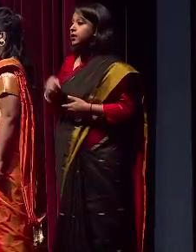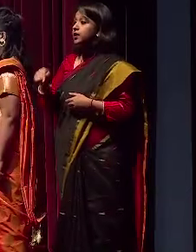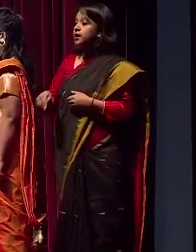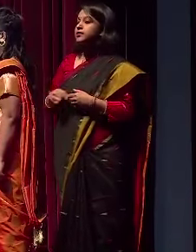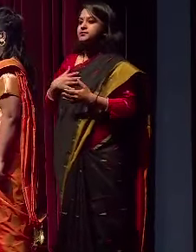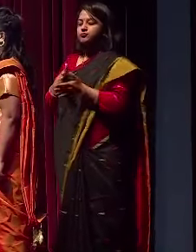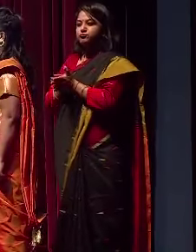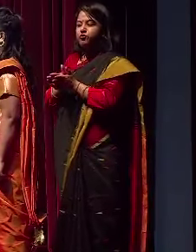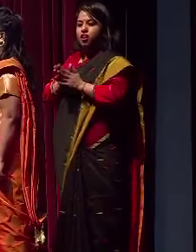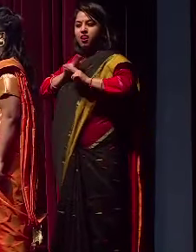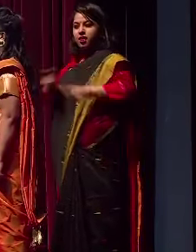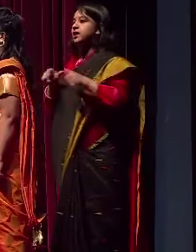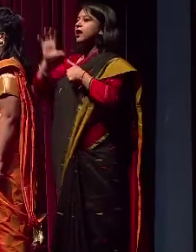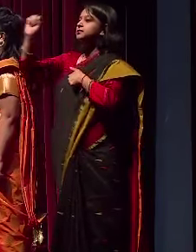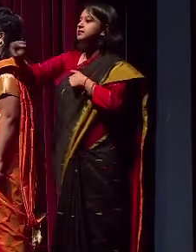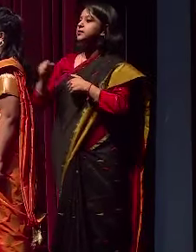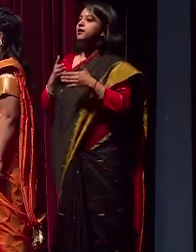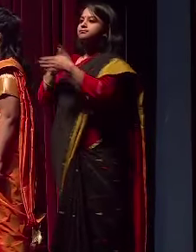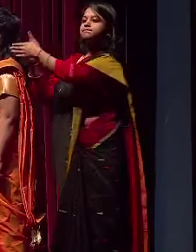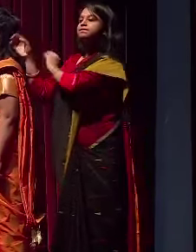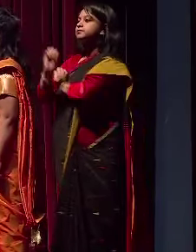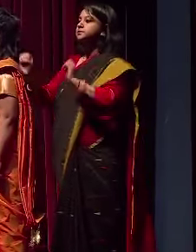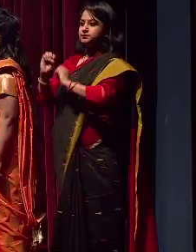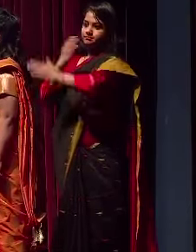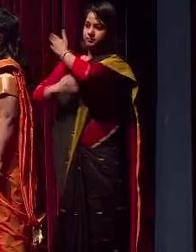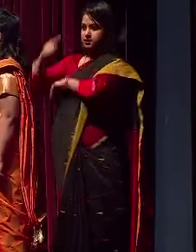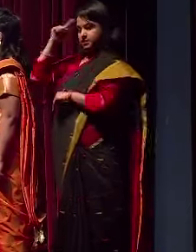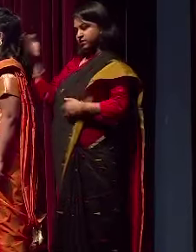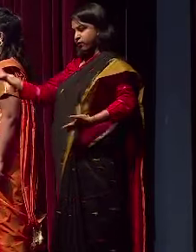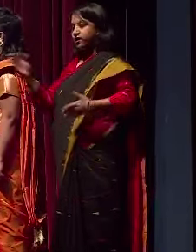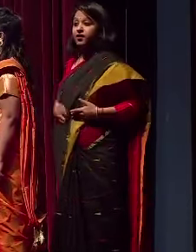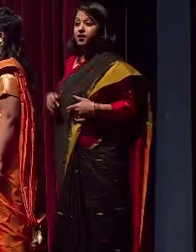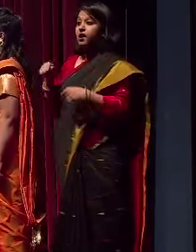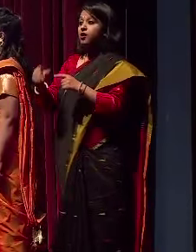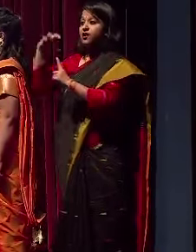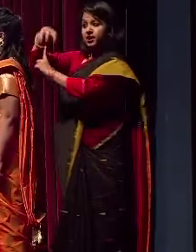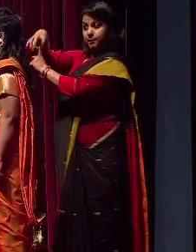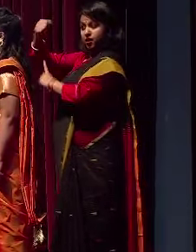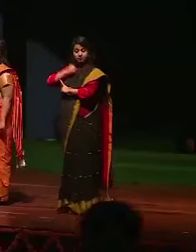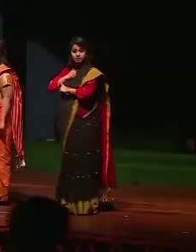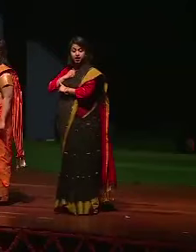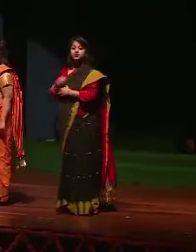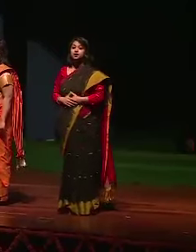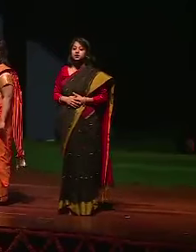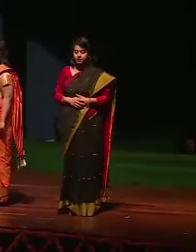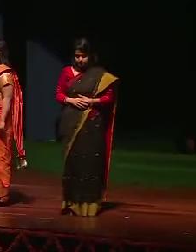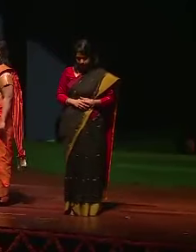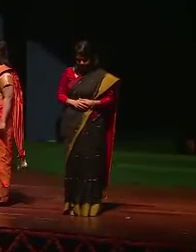fully accessible and barrier-free for persons with disabilities. Our department is